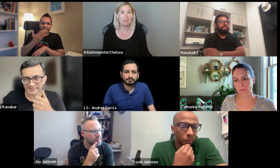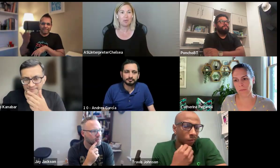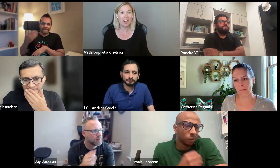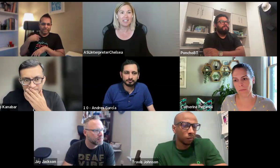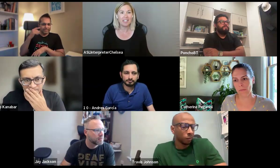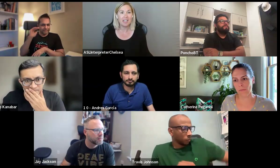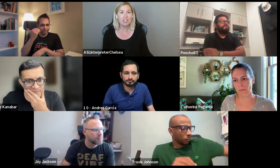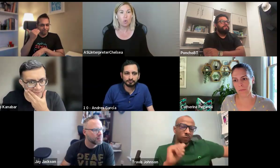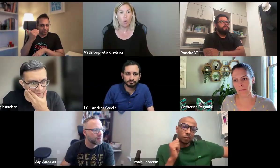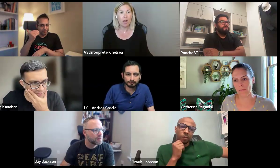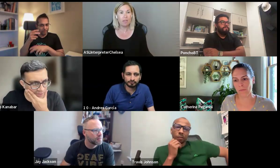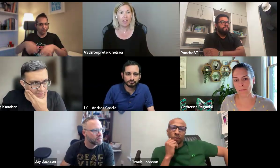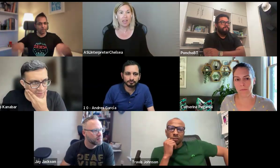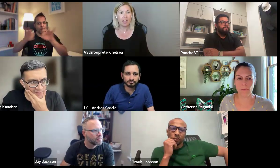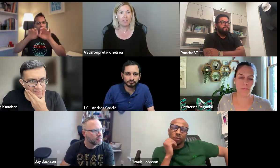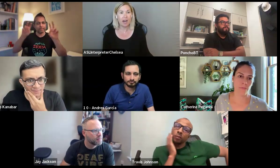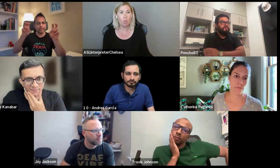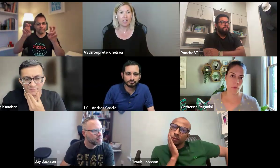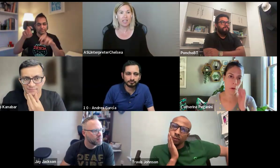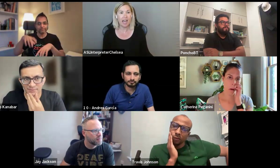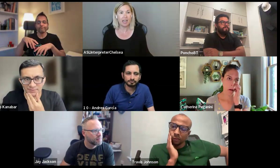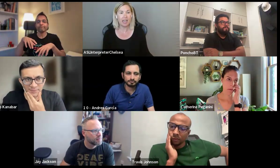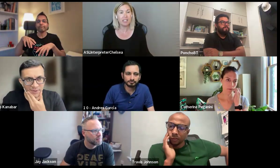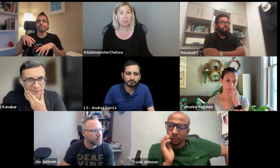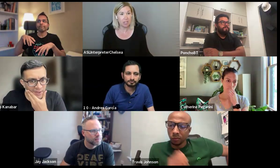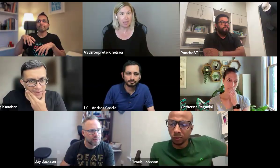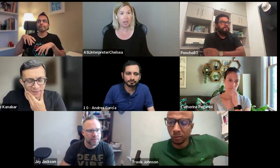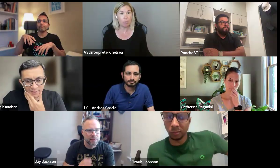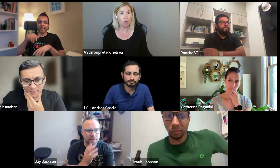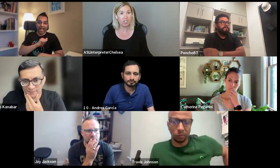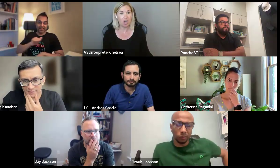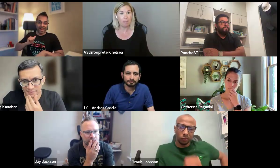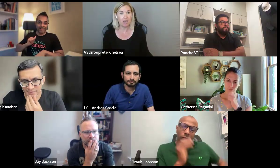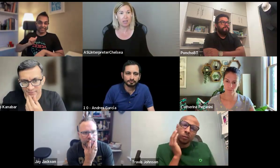Okay, great. So one thing that I wanted to add, and it seems to be an important topic.